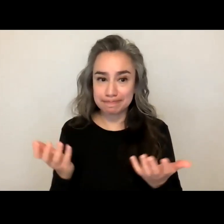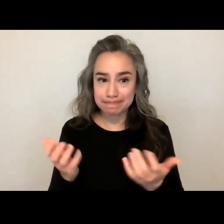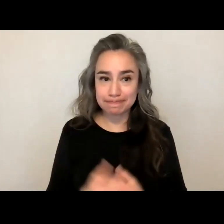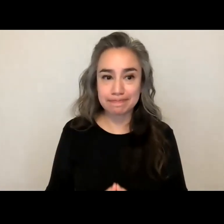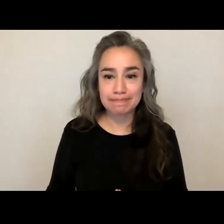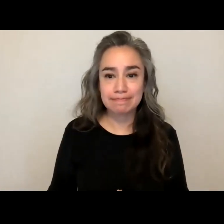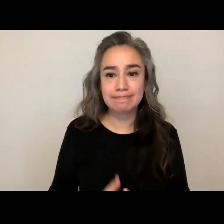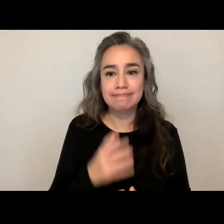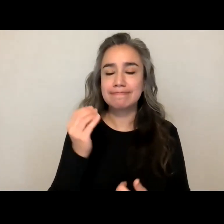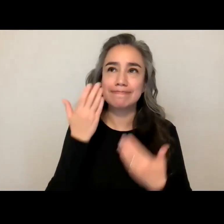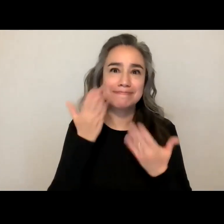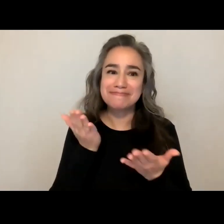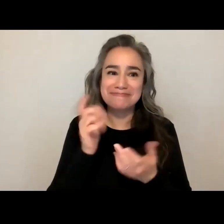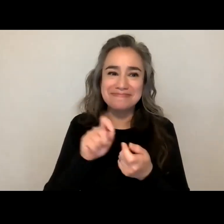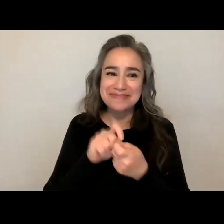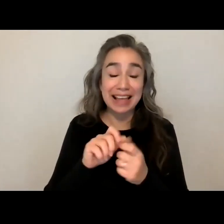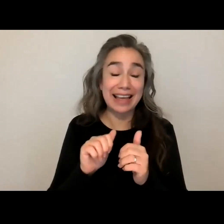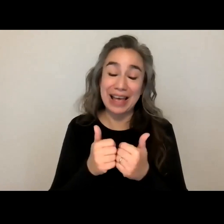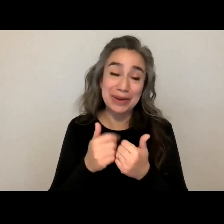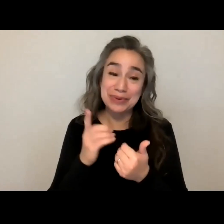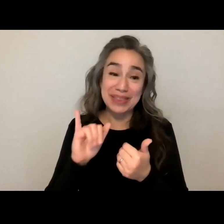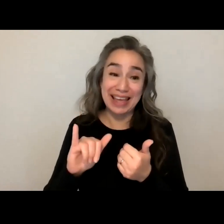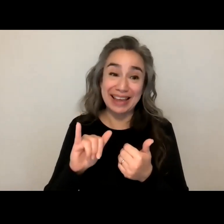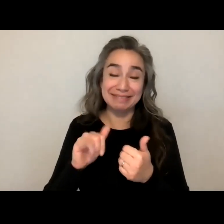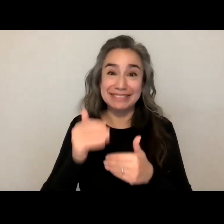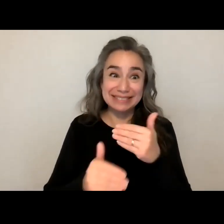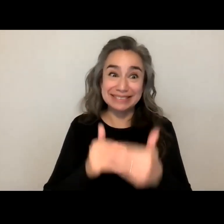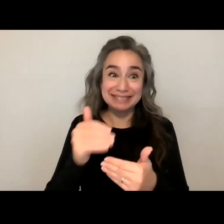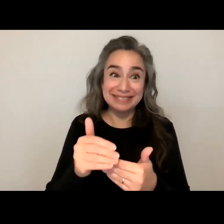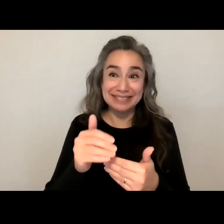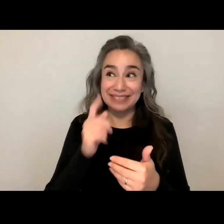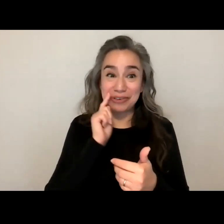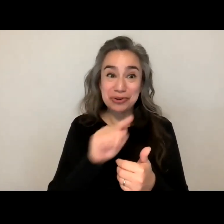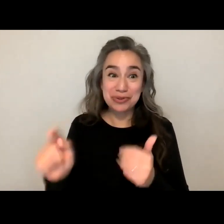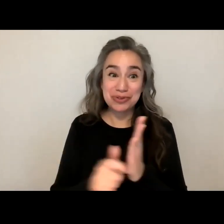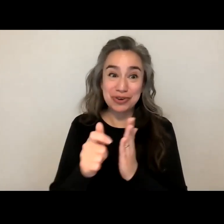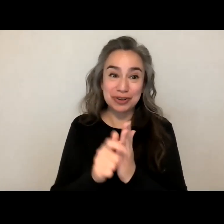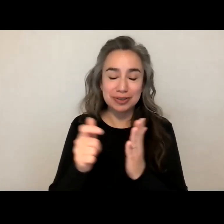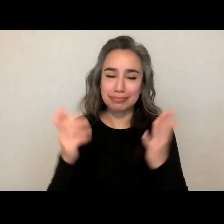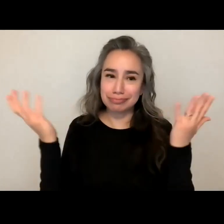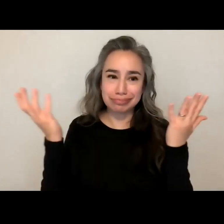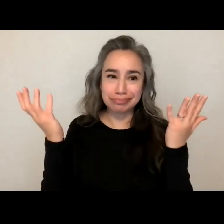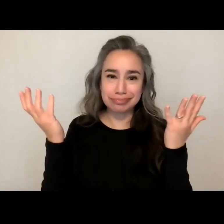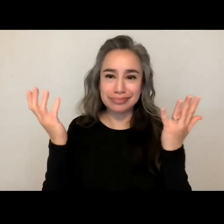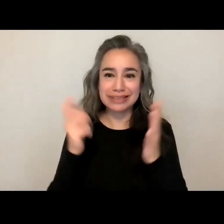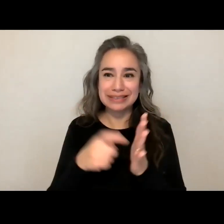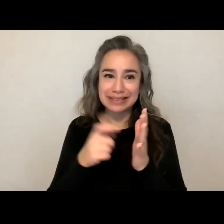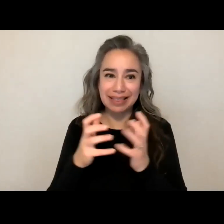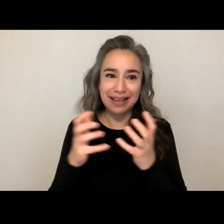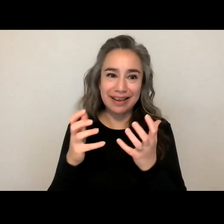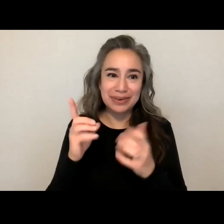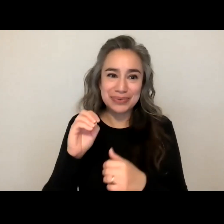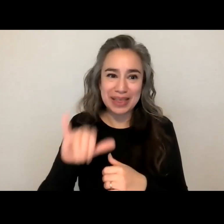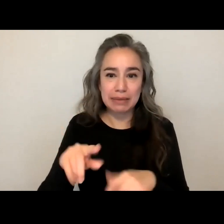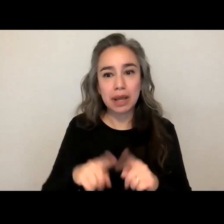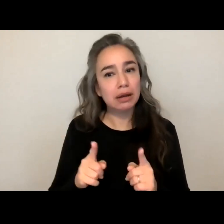And I don't know exactly how to go about that concretely, because it takes so much humility to be able to do that. But I